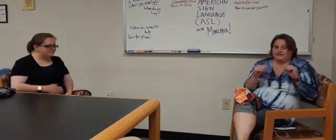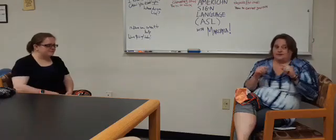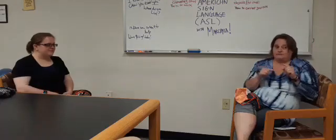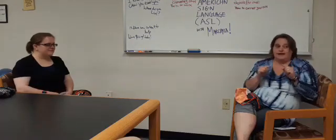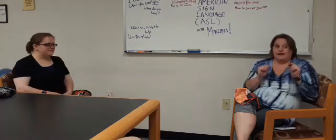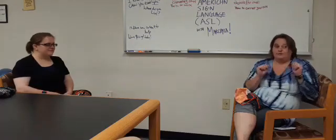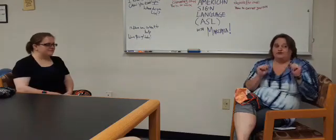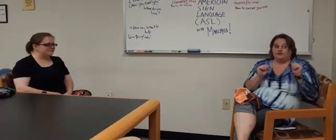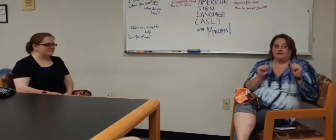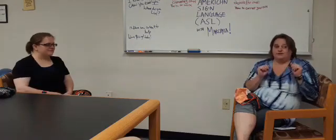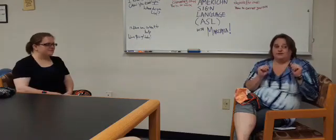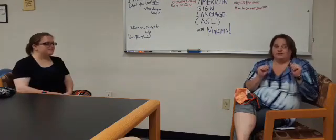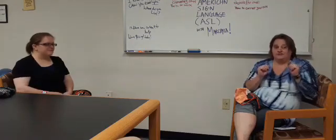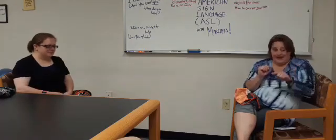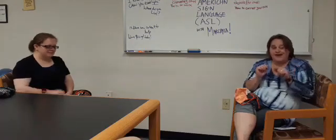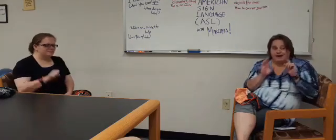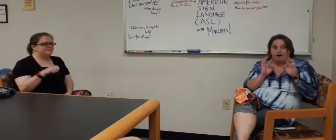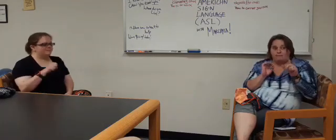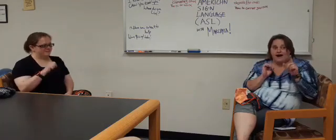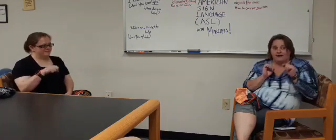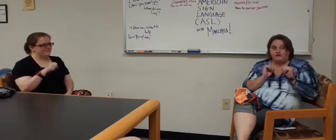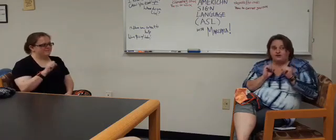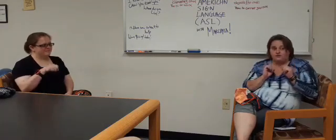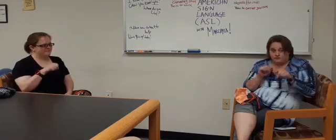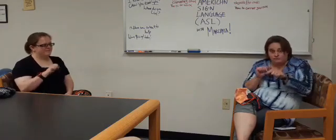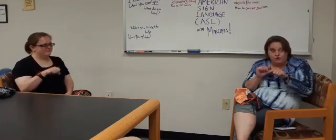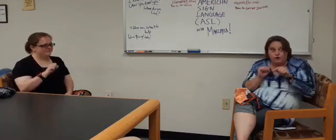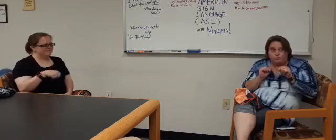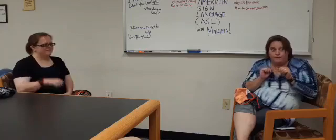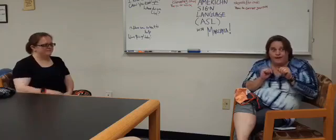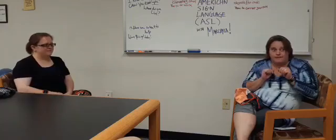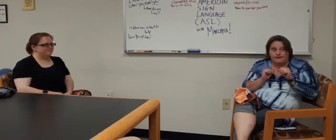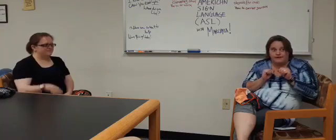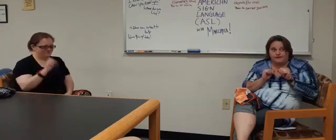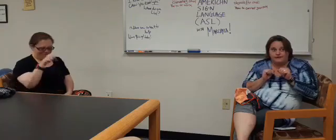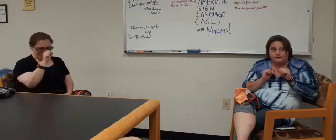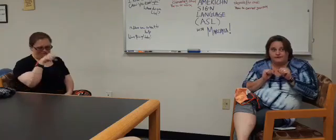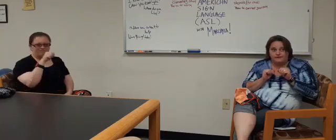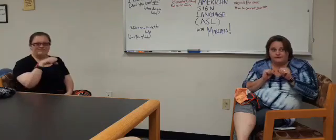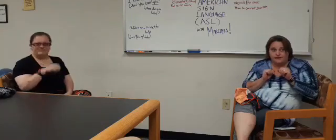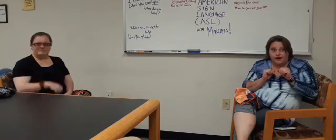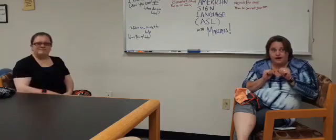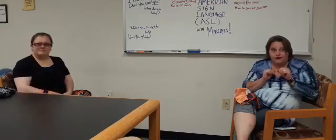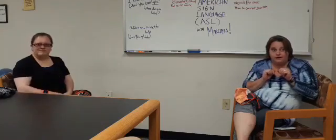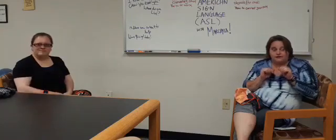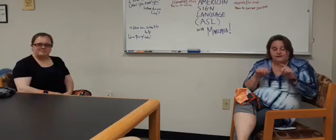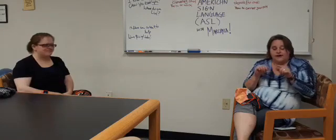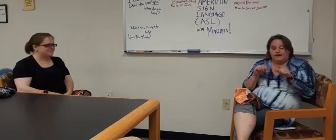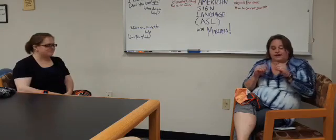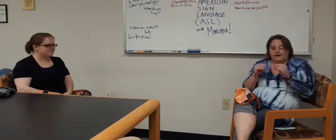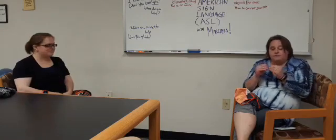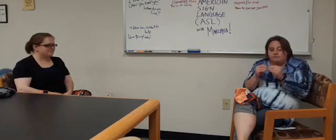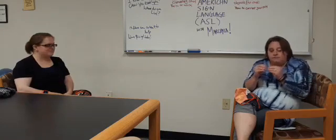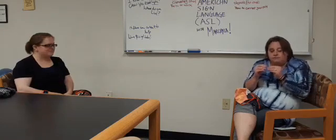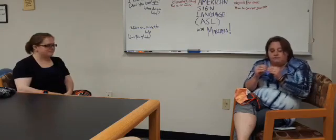sign language. Yeah. They can call back to you, newborn baby. Mm-hmm. Yeah, Yeah. because Like they